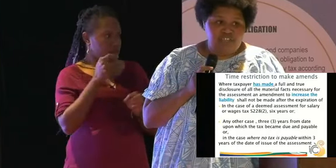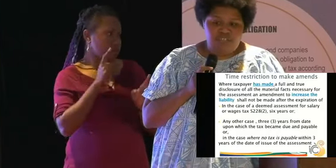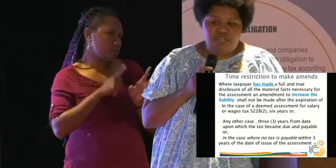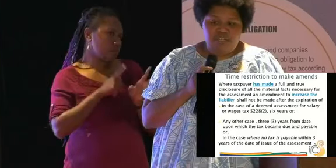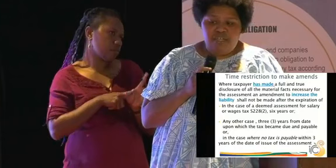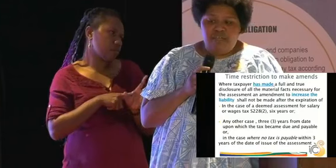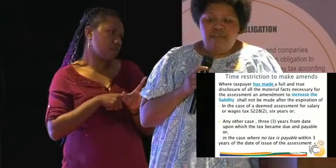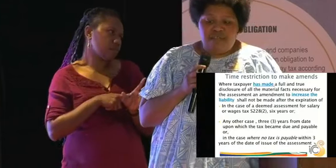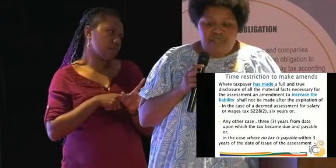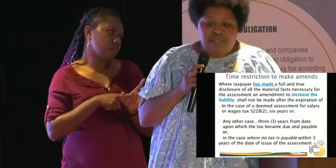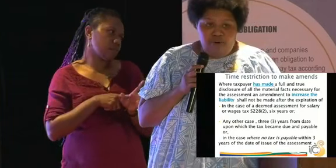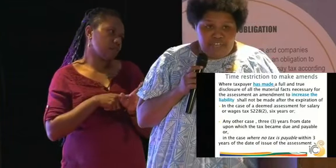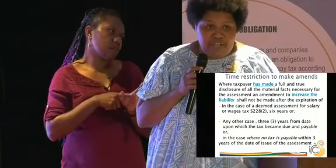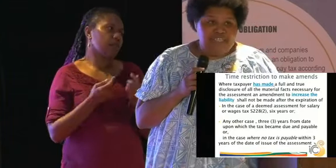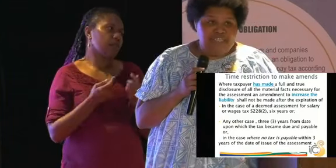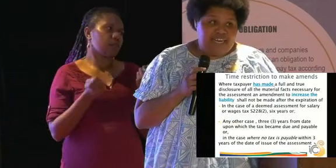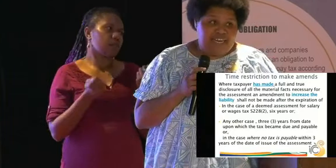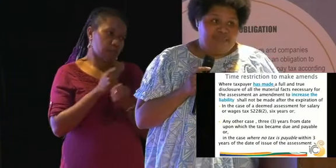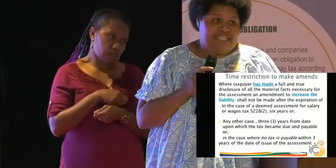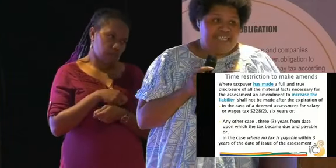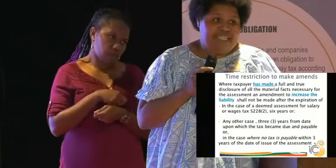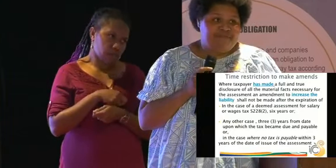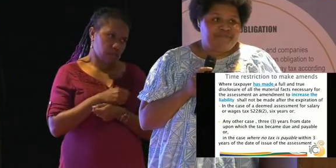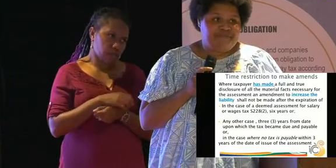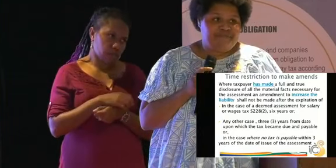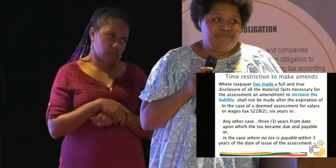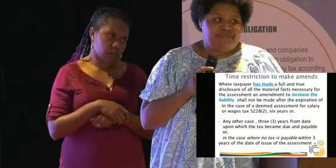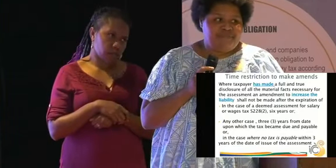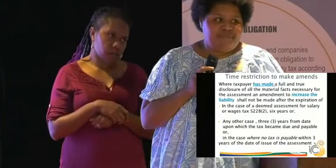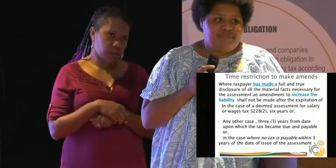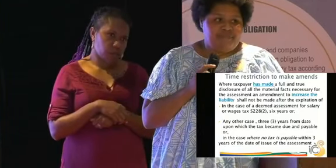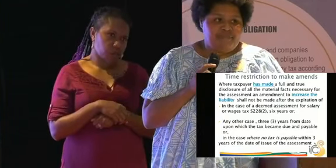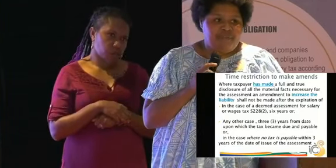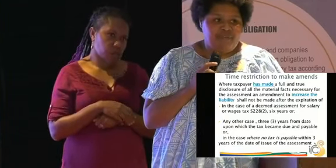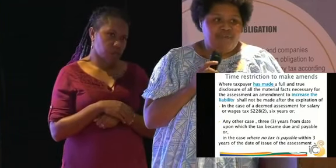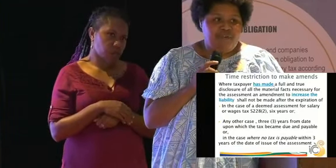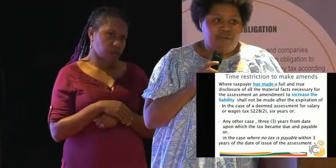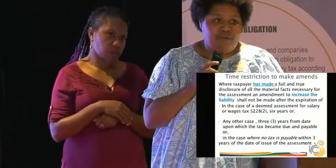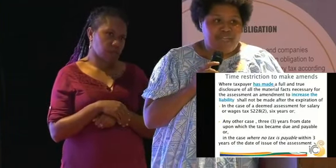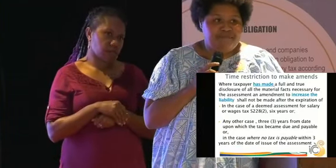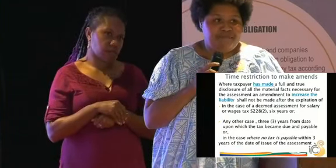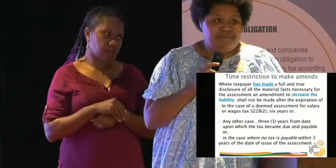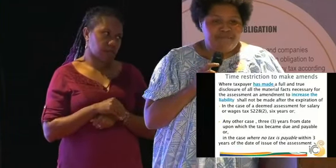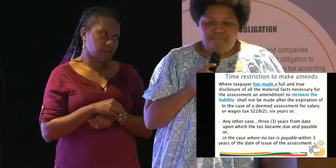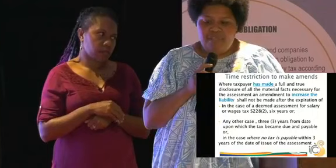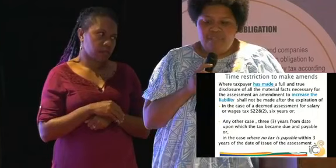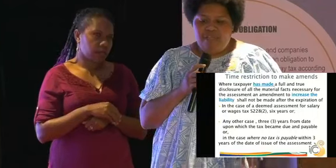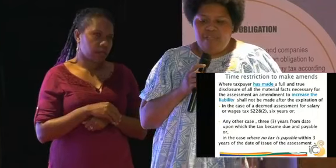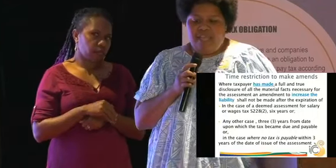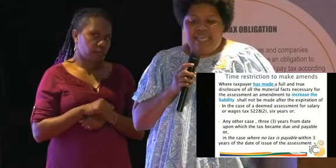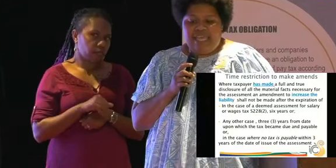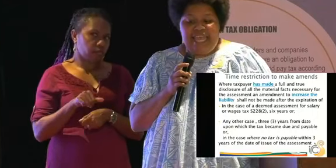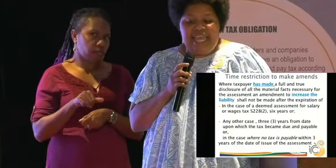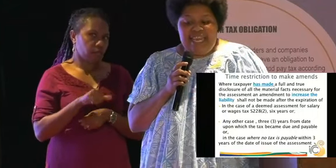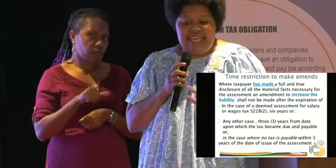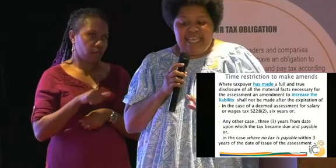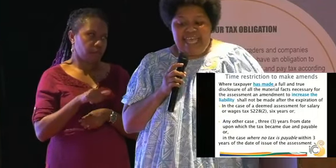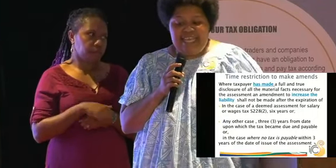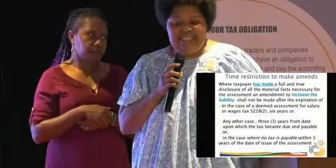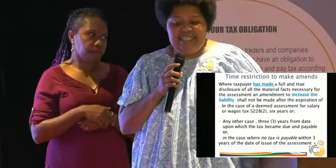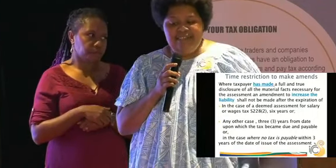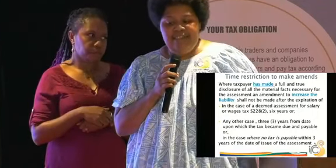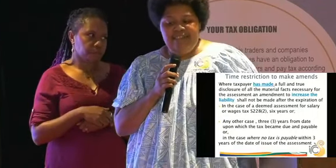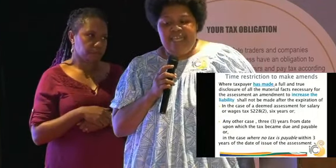to change or increase that liability. You following? In any